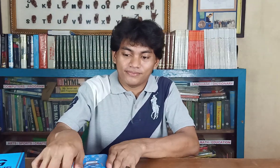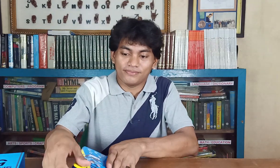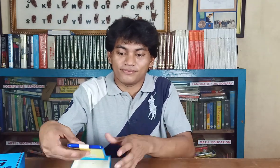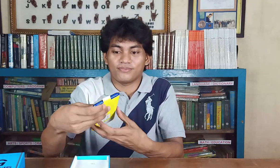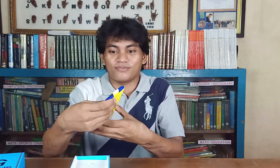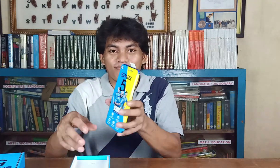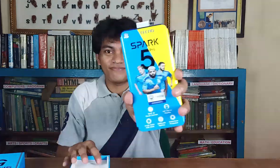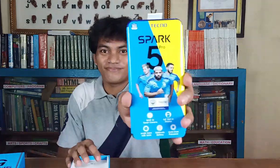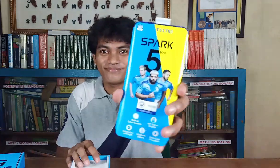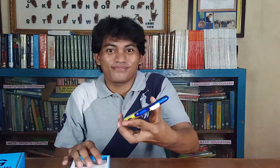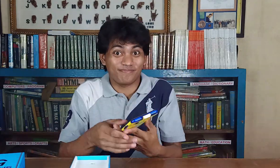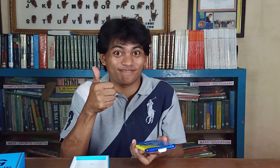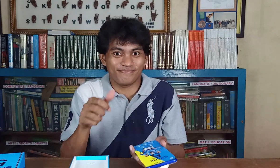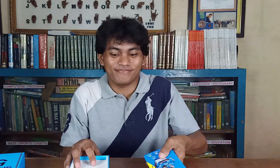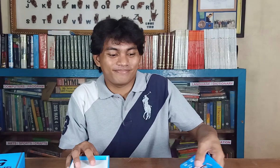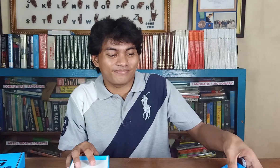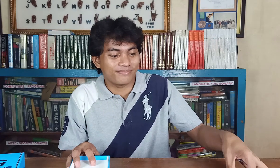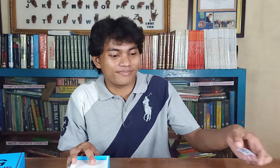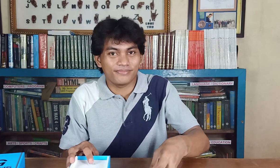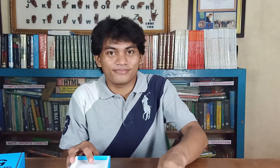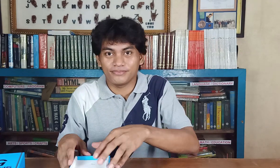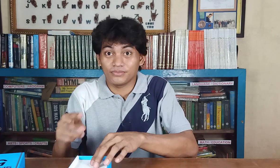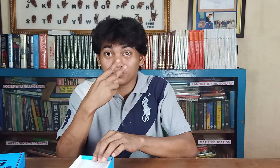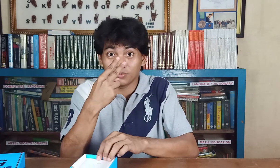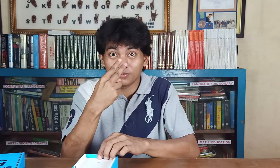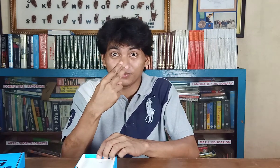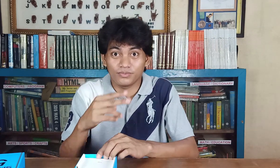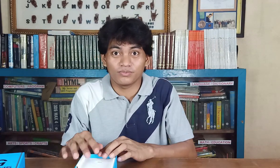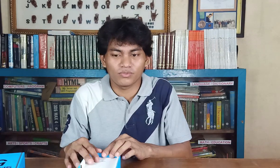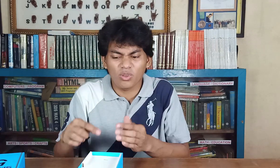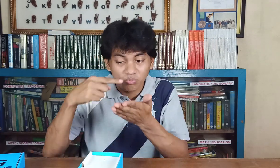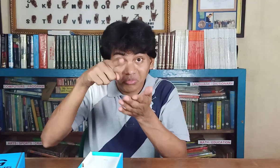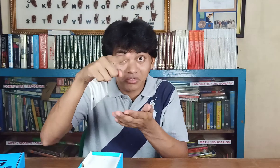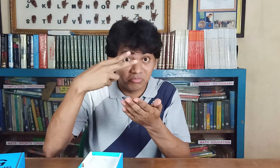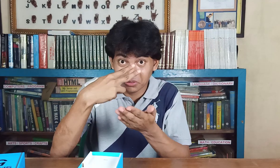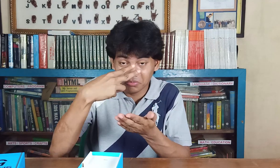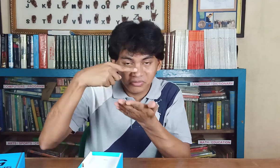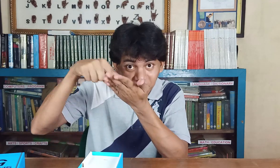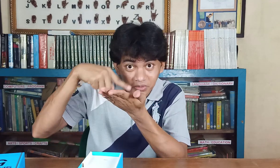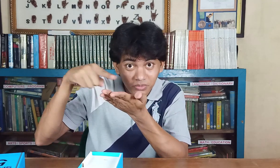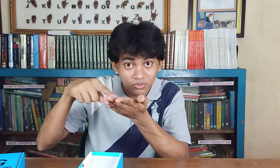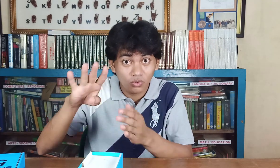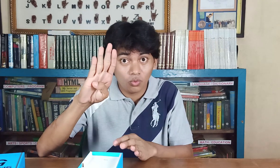This is the cell phone. But first, let us check what is inside the box.